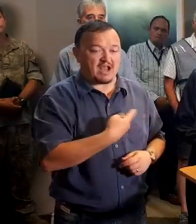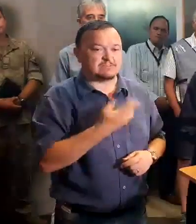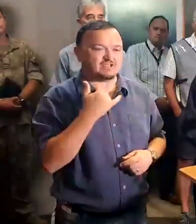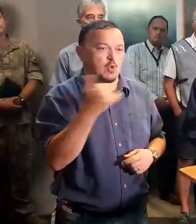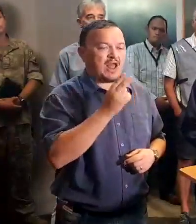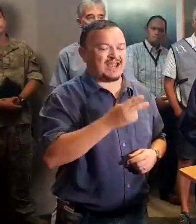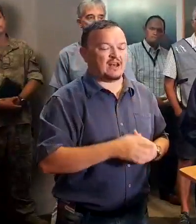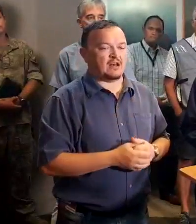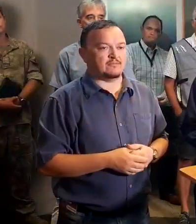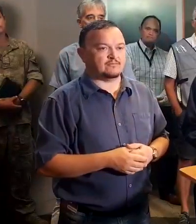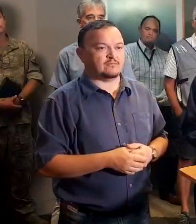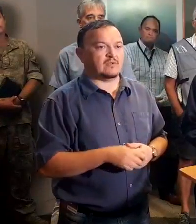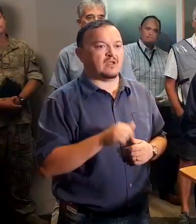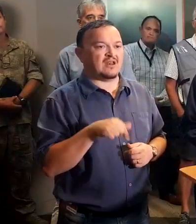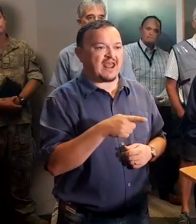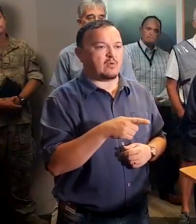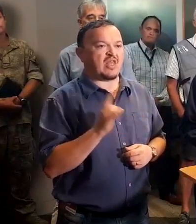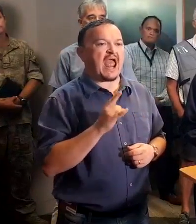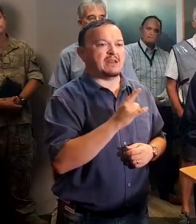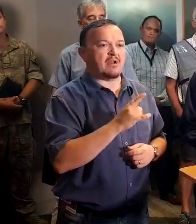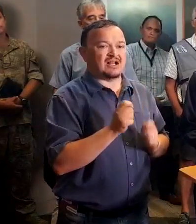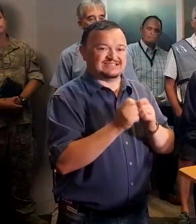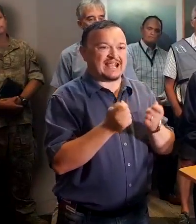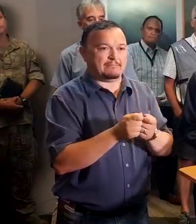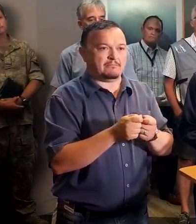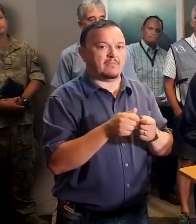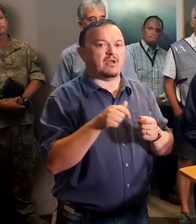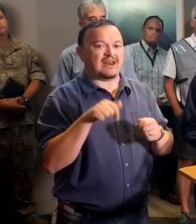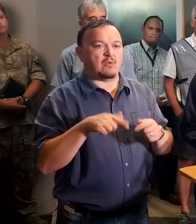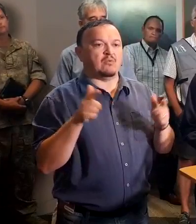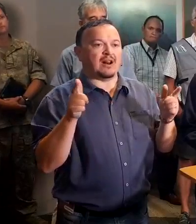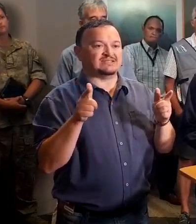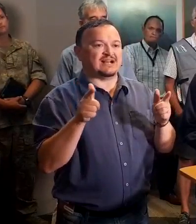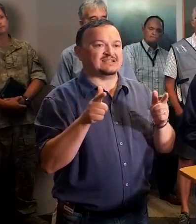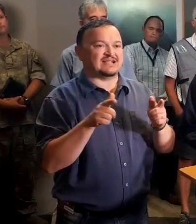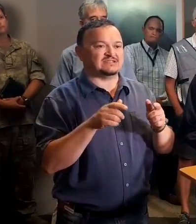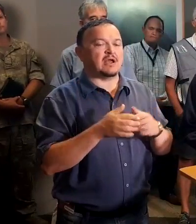in Burt are reducing their numbers down, as we are very, very confident that there aren't